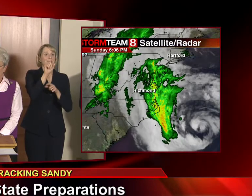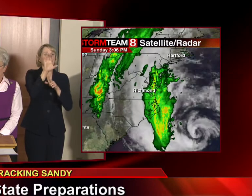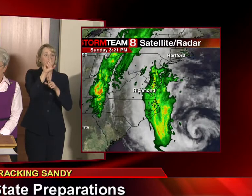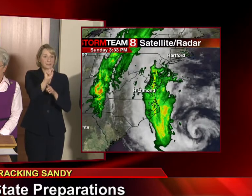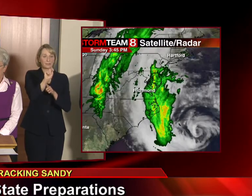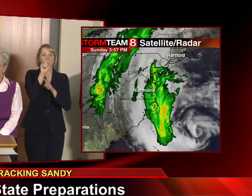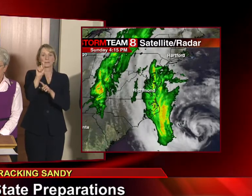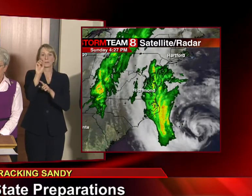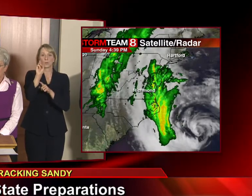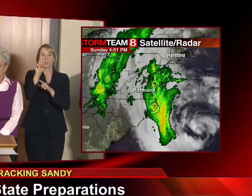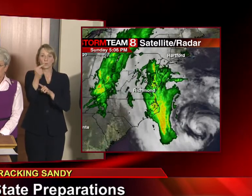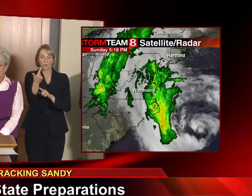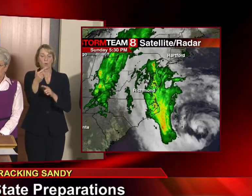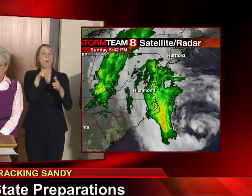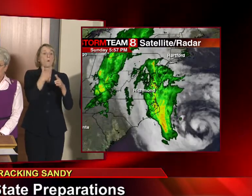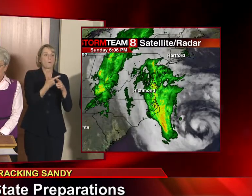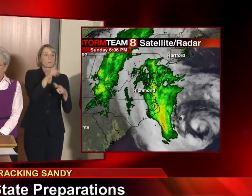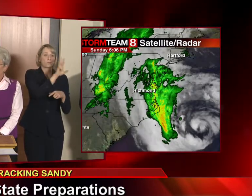www.211ct.org or